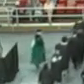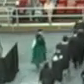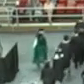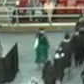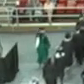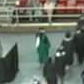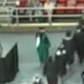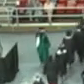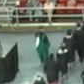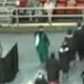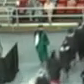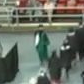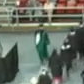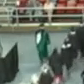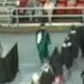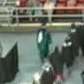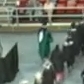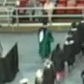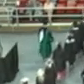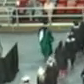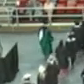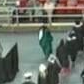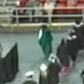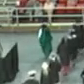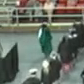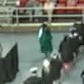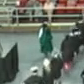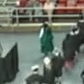Earl C. Luckett III.